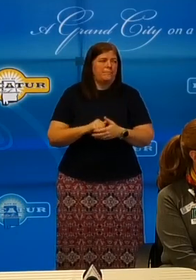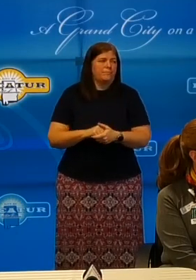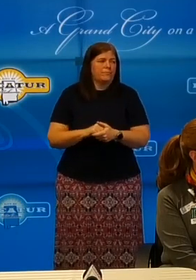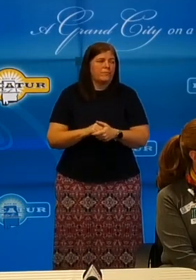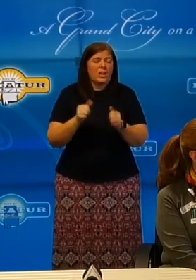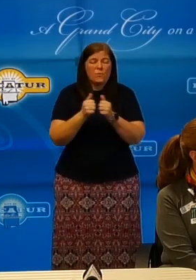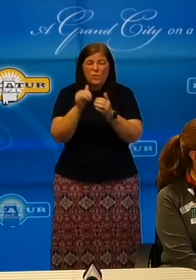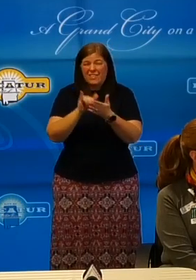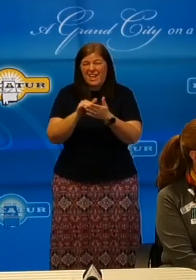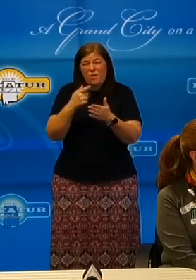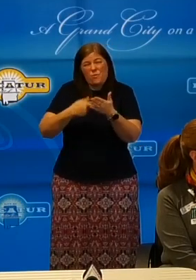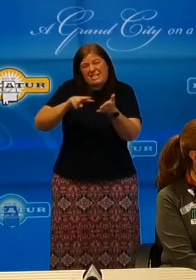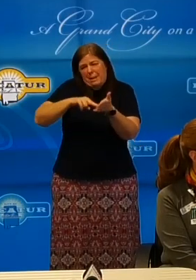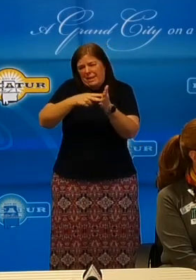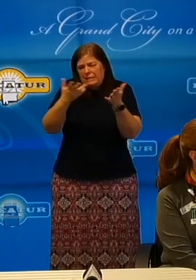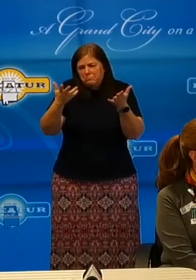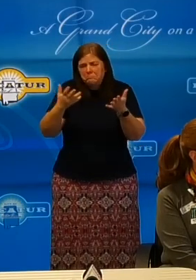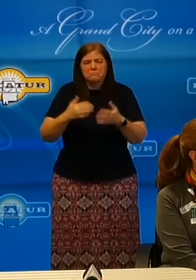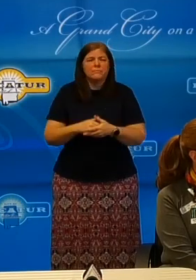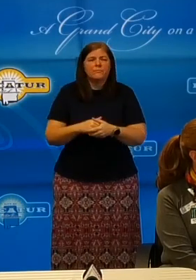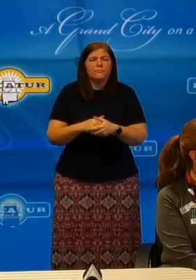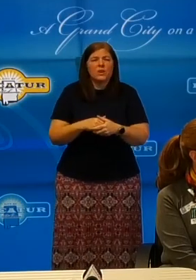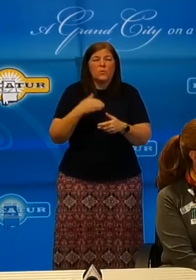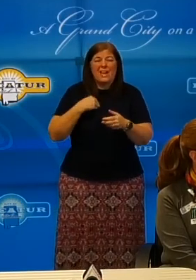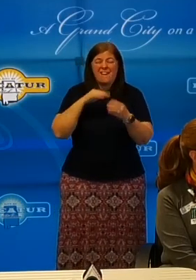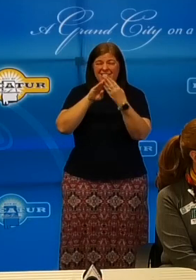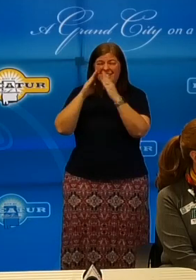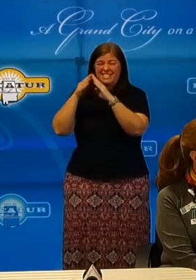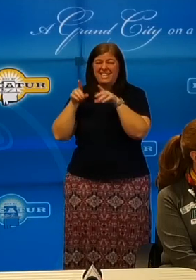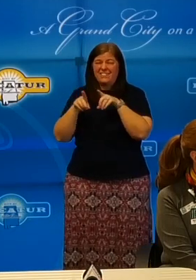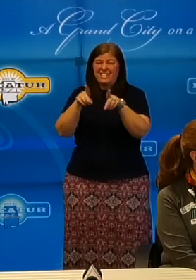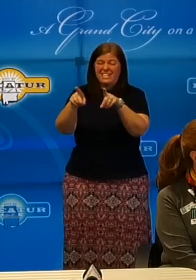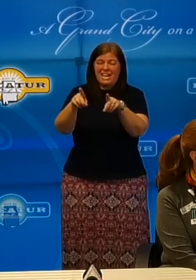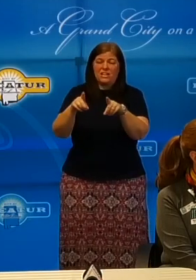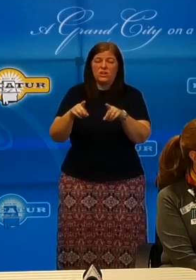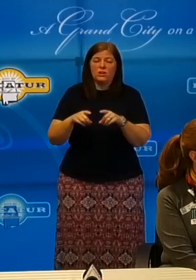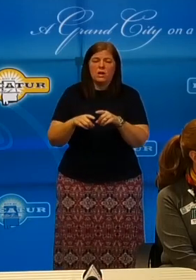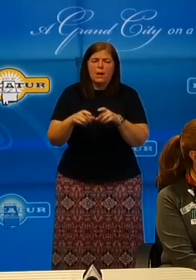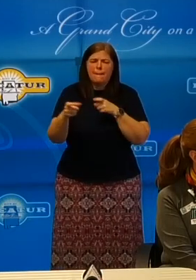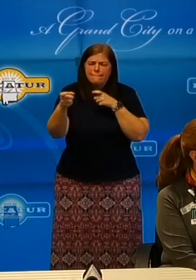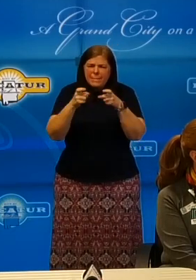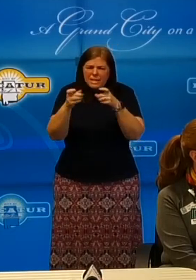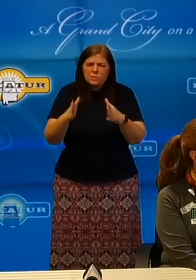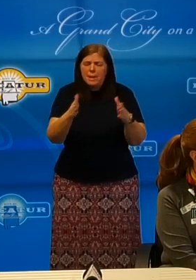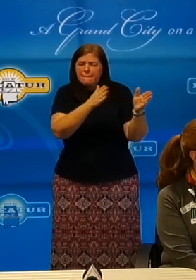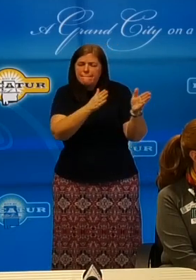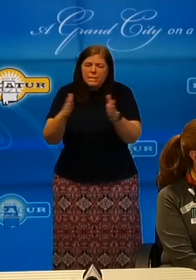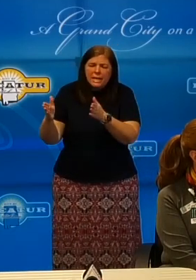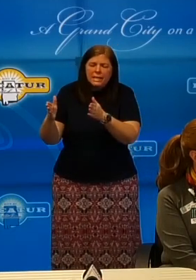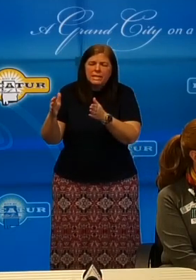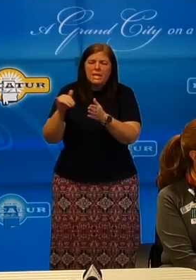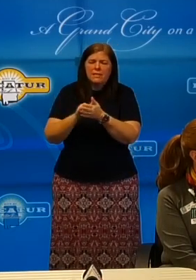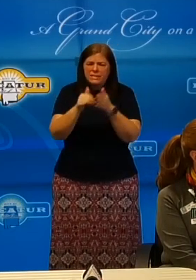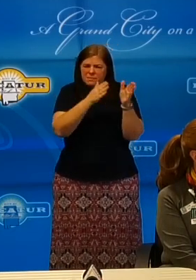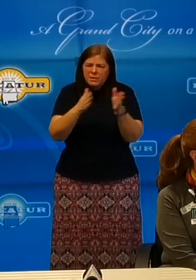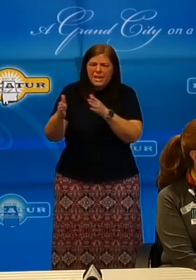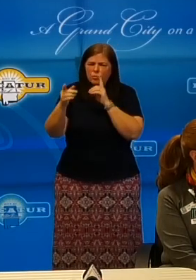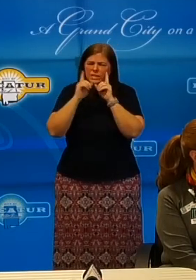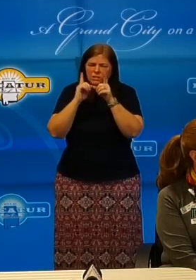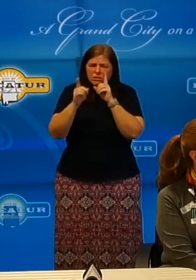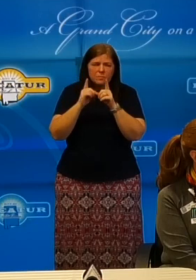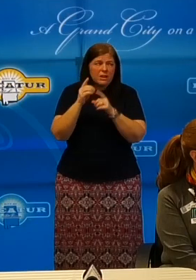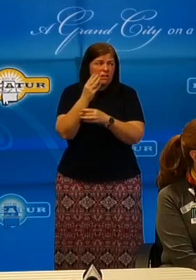what does that actually mean? That actually means we have a City of Decatur incident management plan. This plan we as a city talked about several years ago